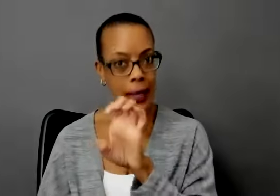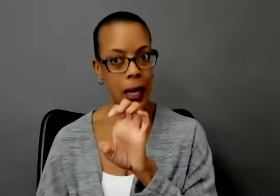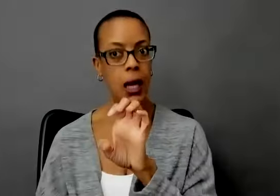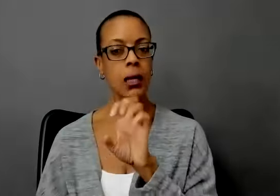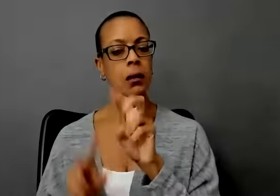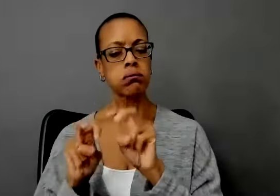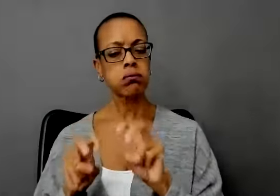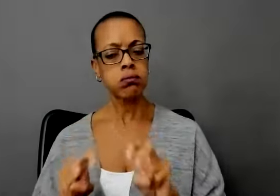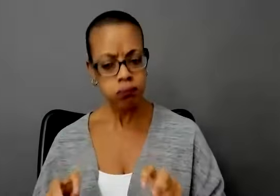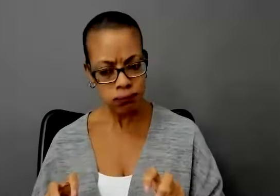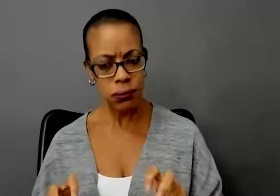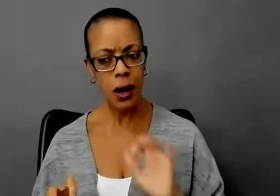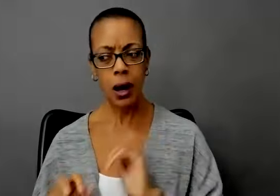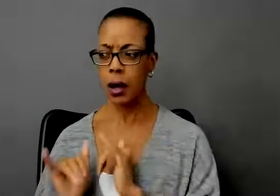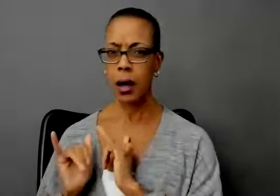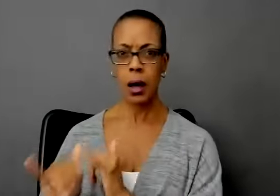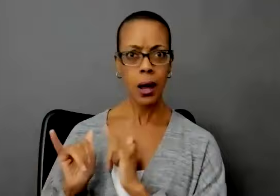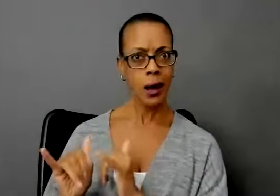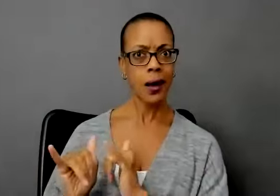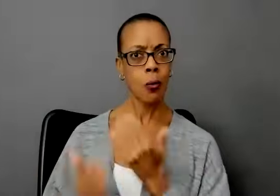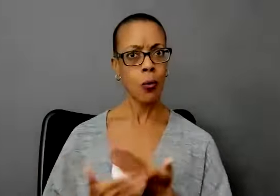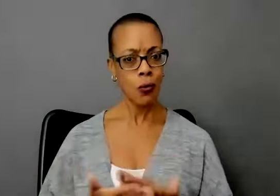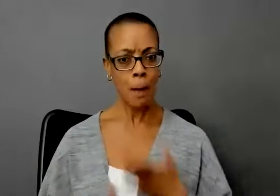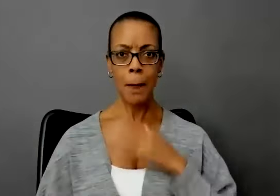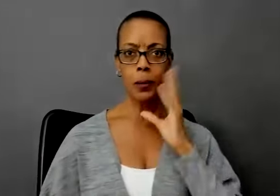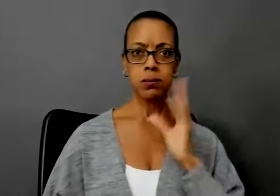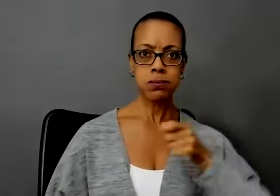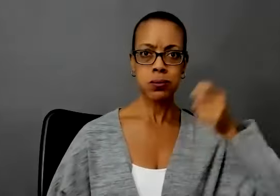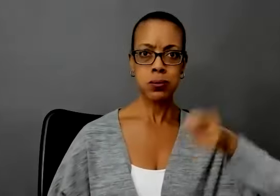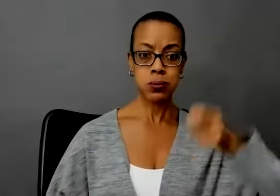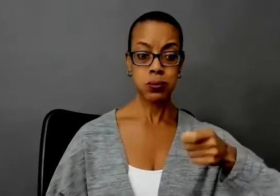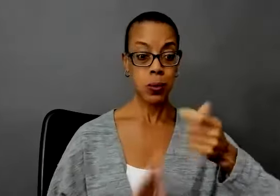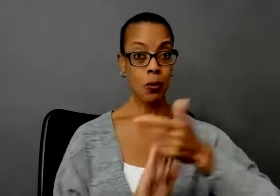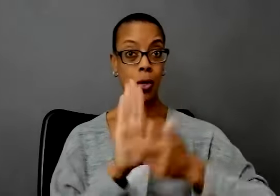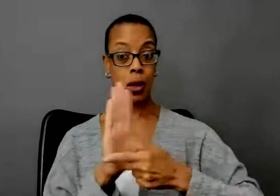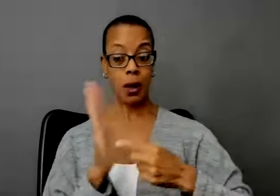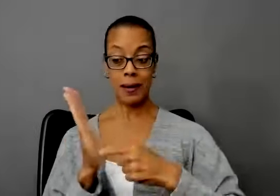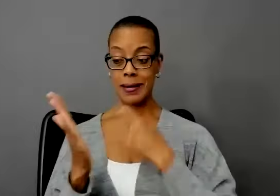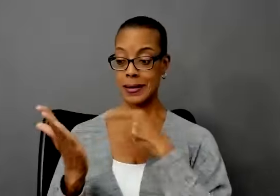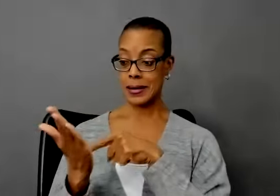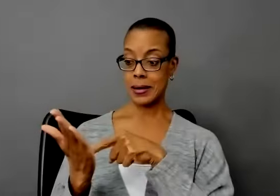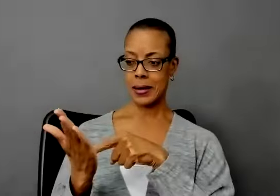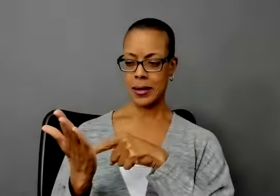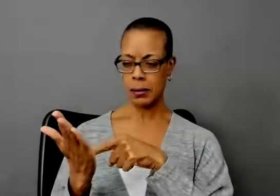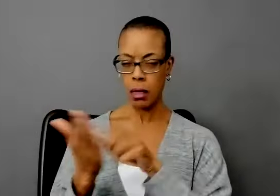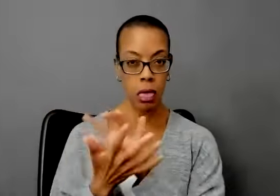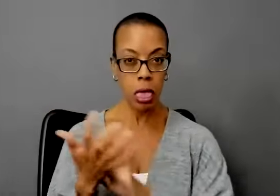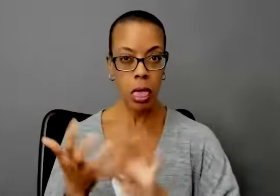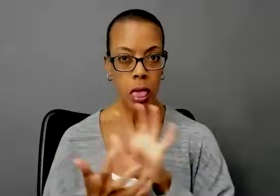reaffirmed what I had experienced in court, that the law as written was not well understood, that there were no